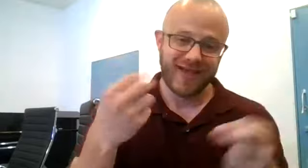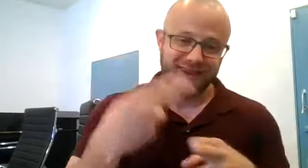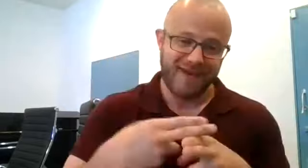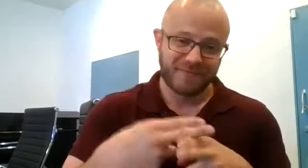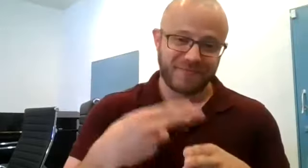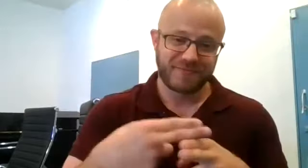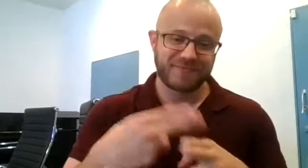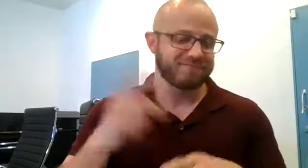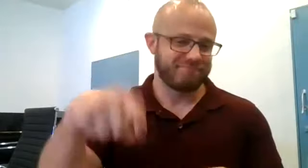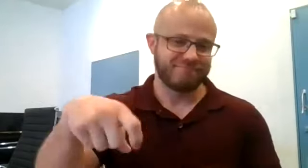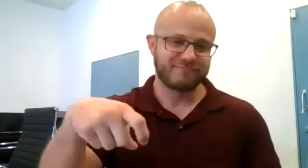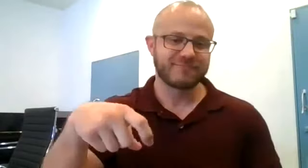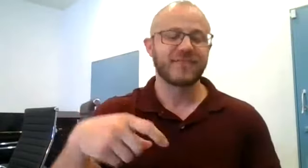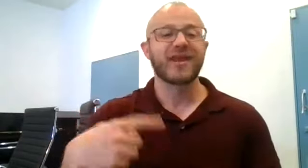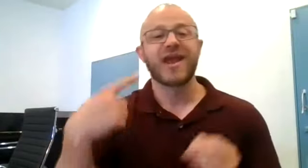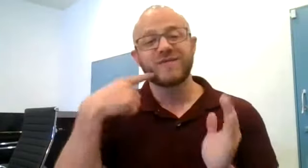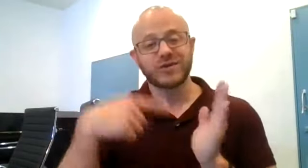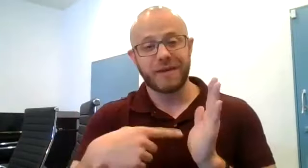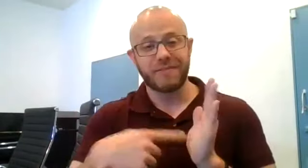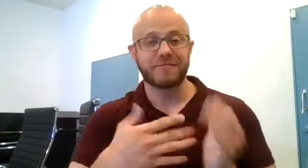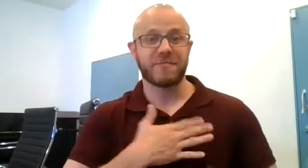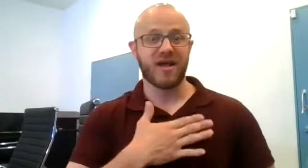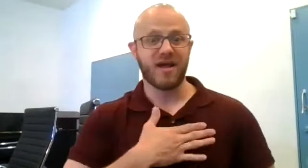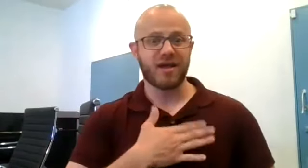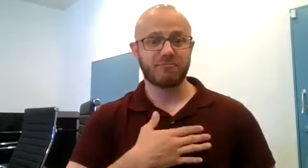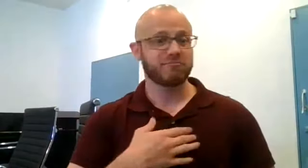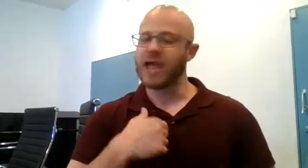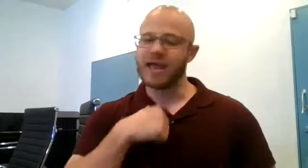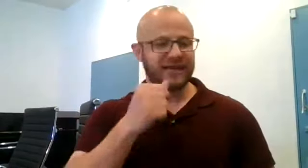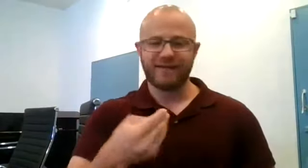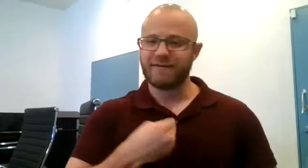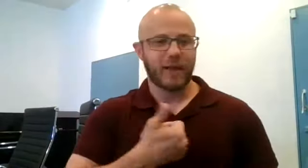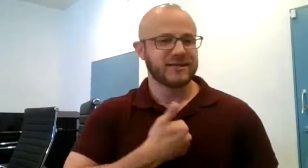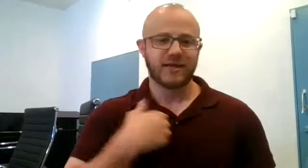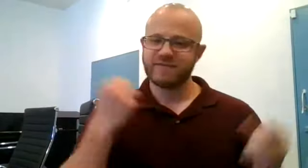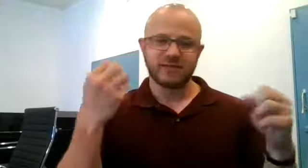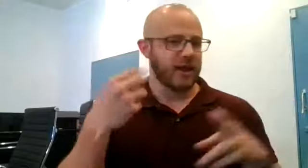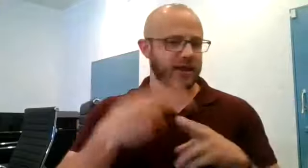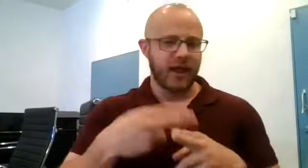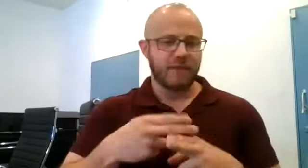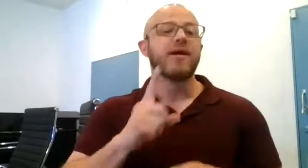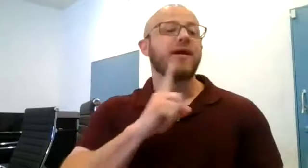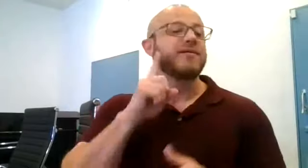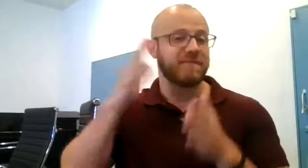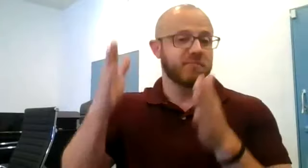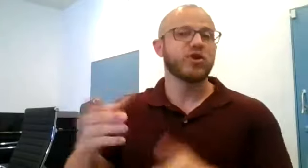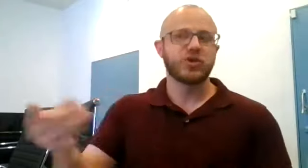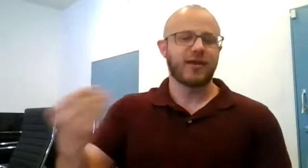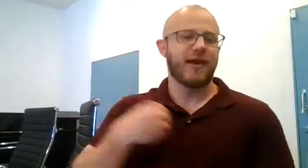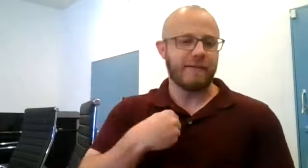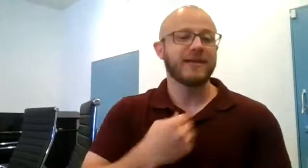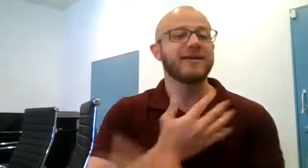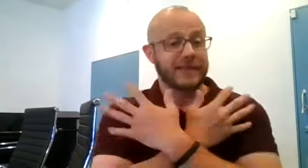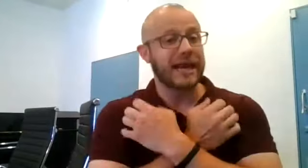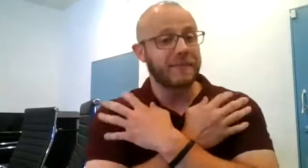your sign name. Yes. For example, my sign name, I didn't give it to myself at all. A deaf person gave